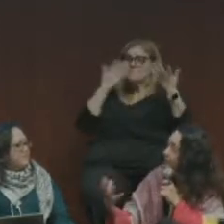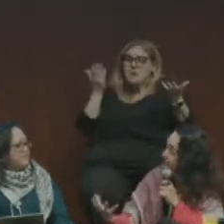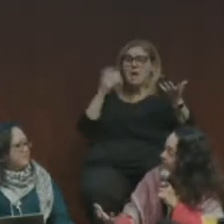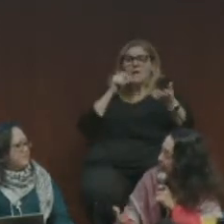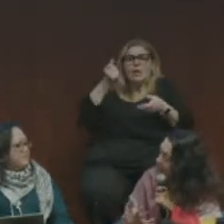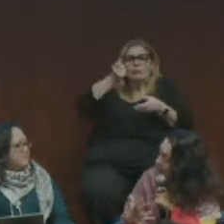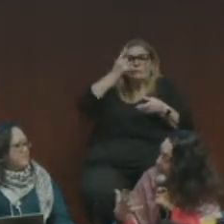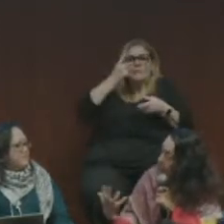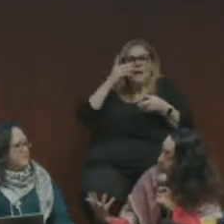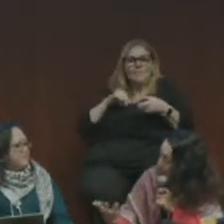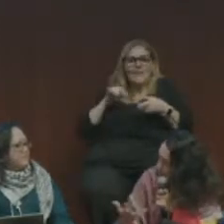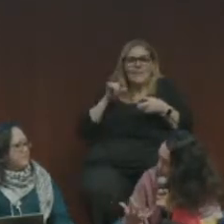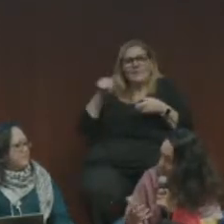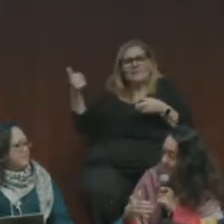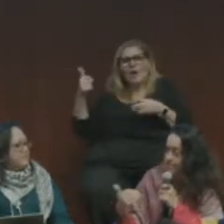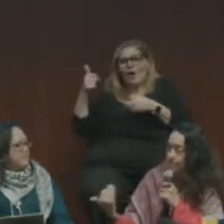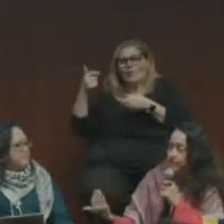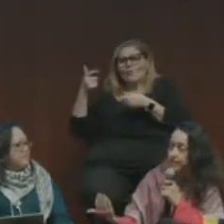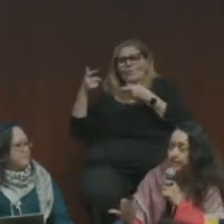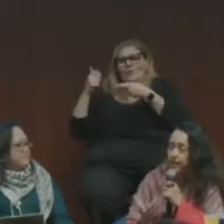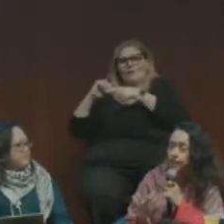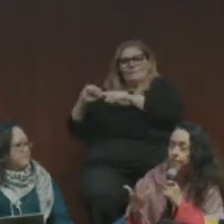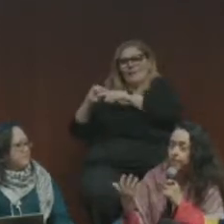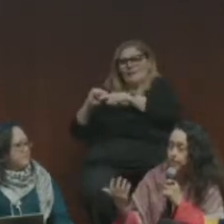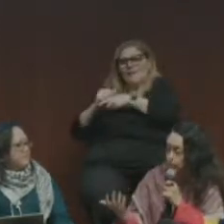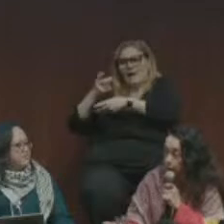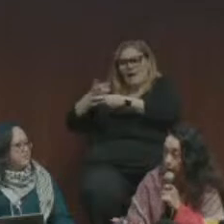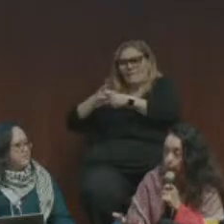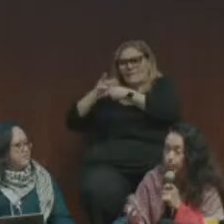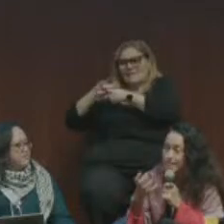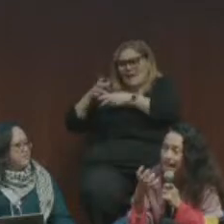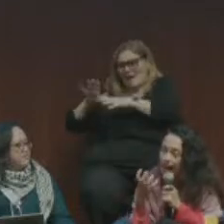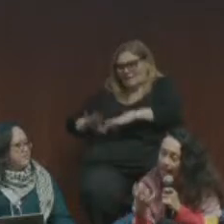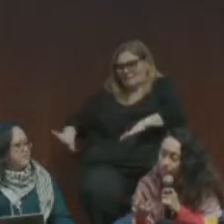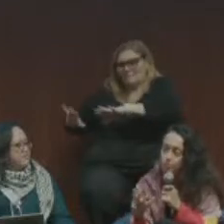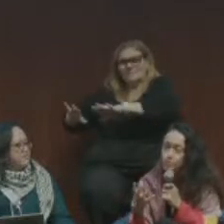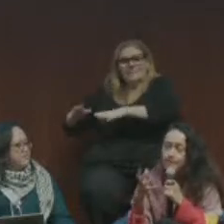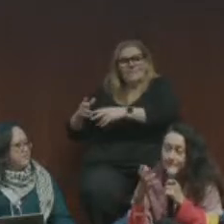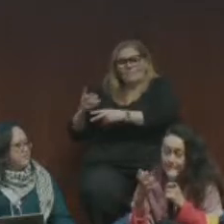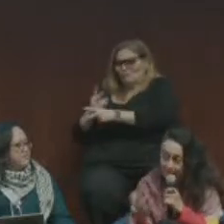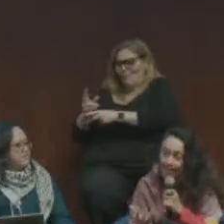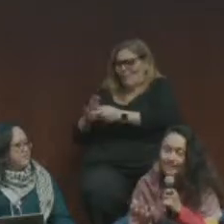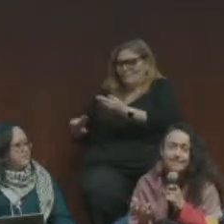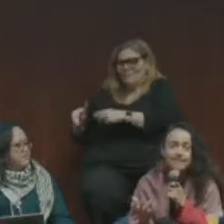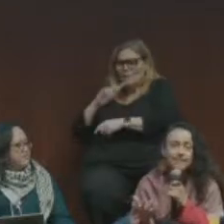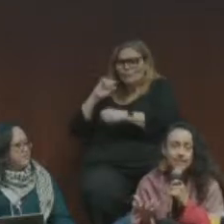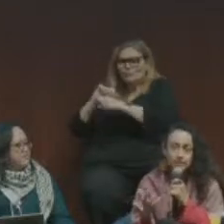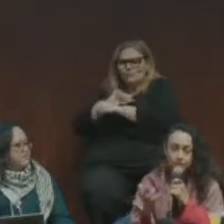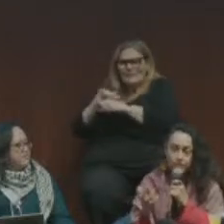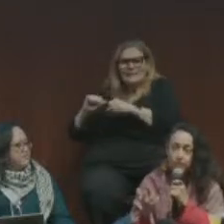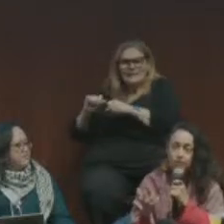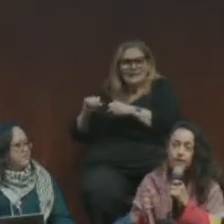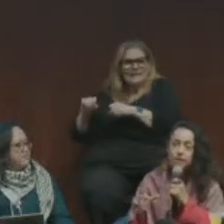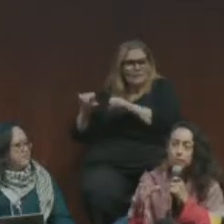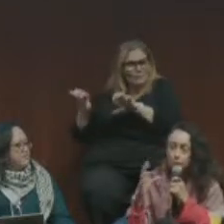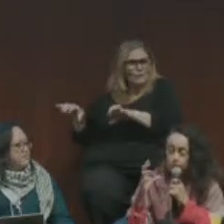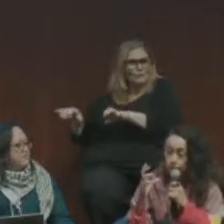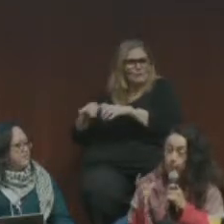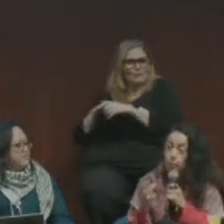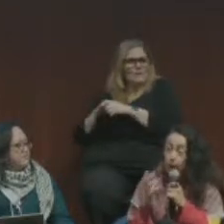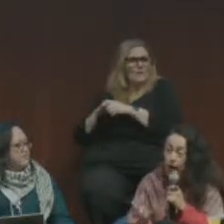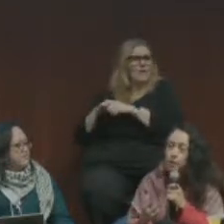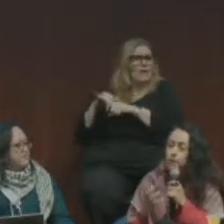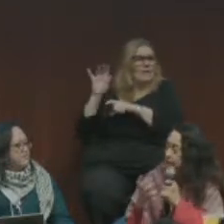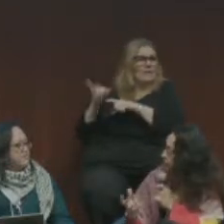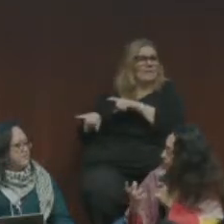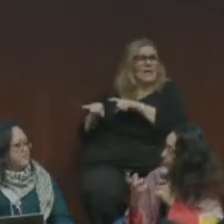understand that this other practice of the care from below was actually the site, you know,